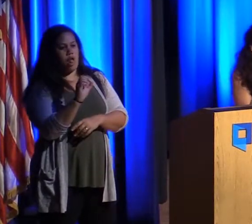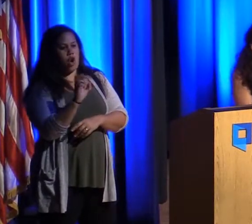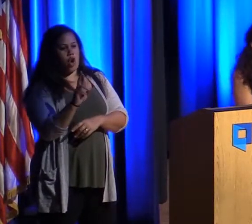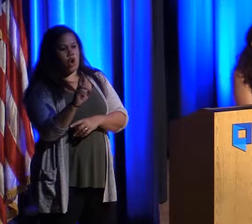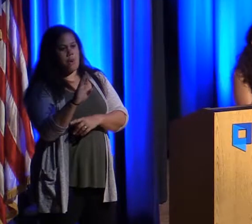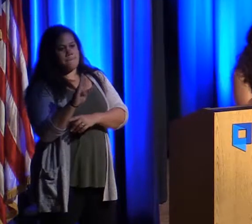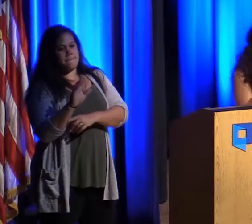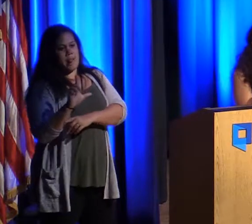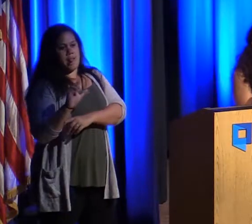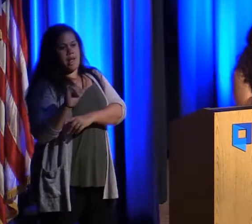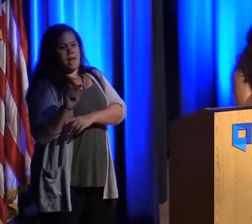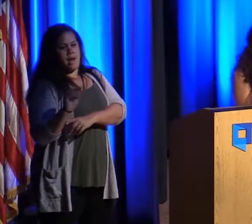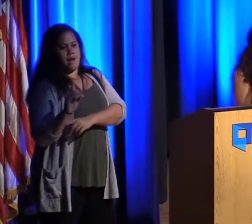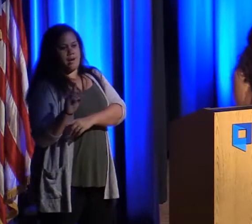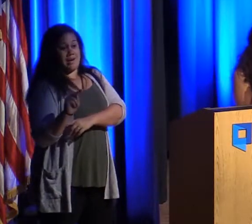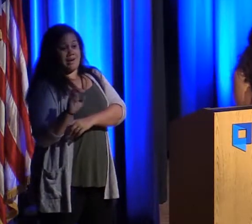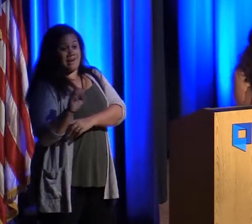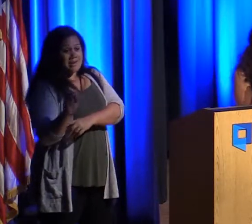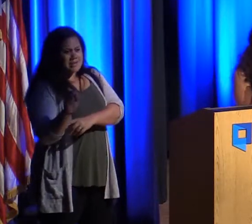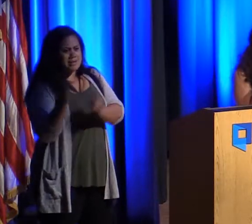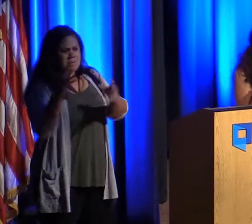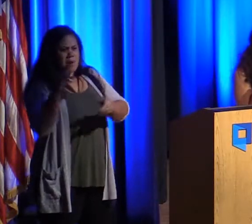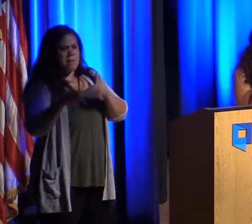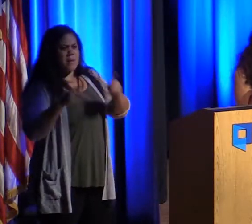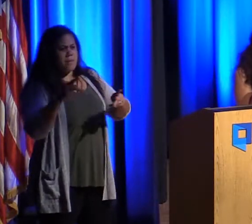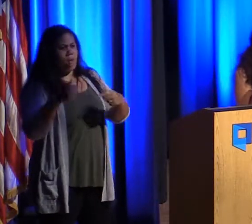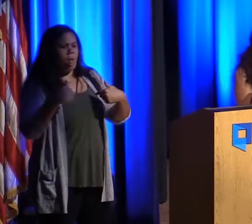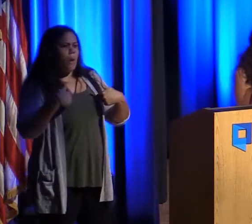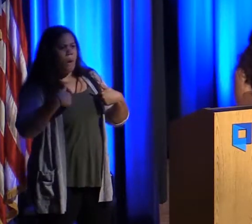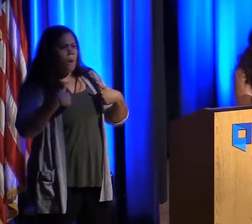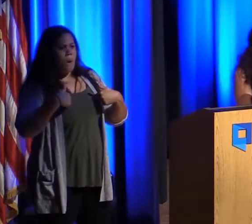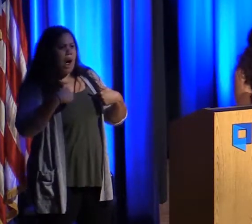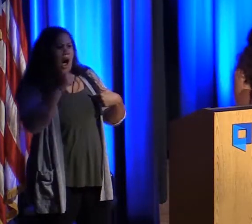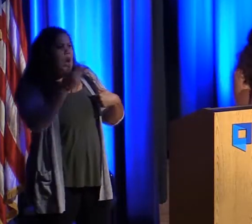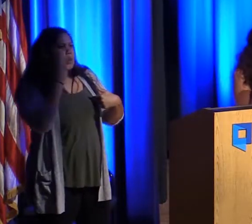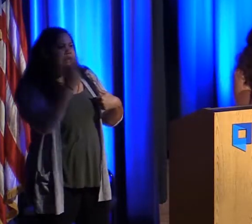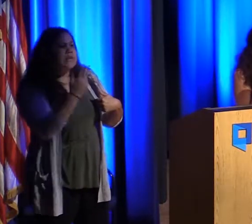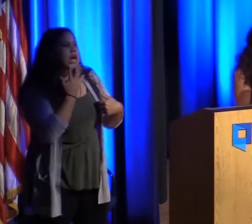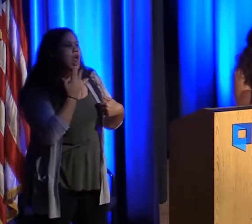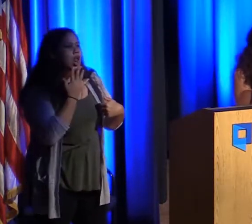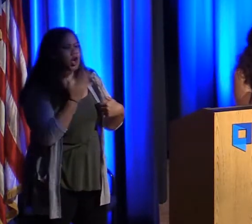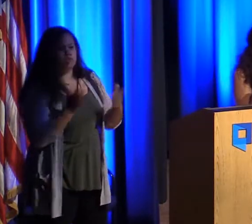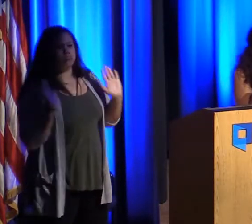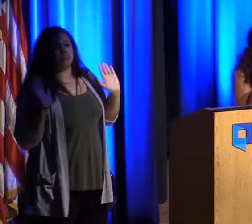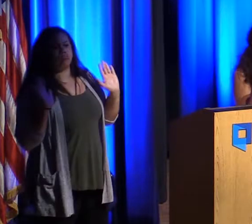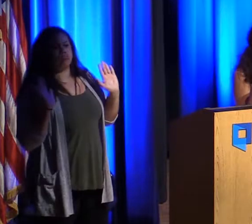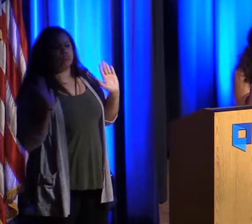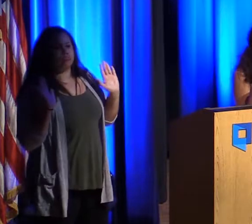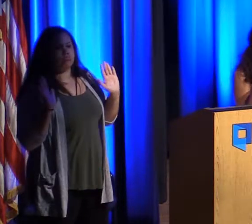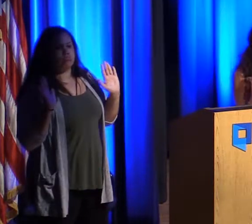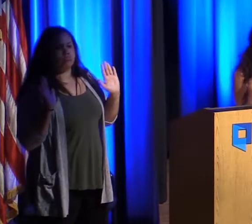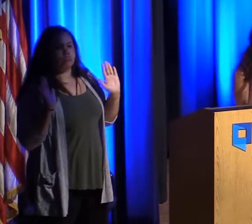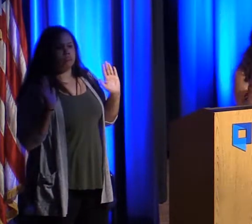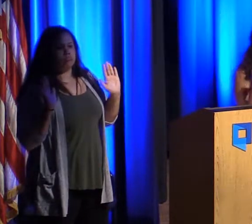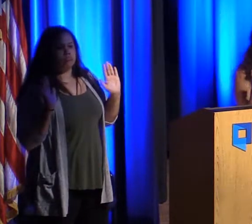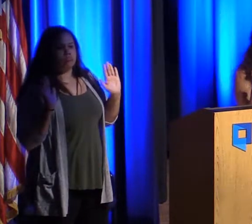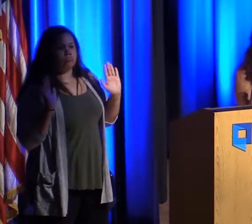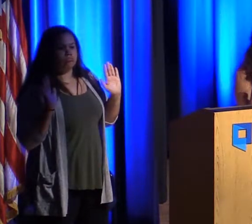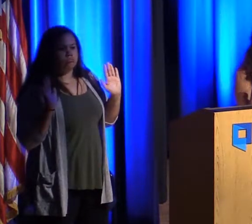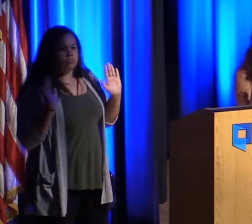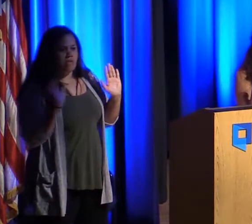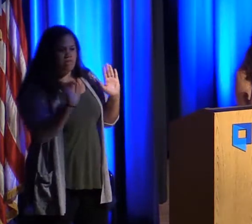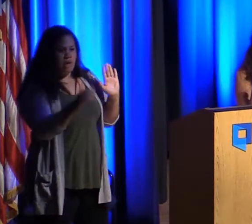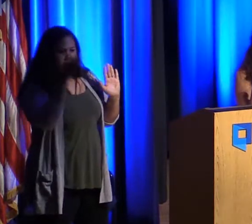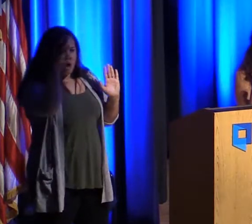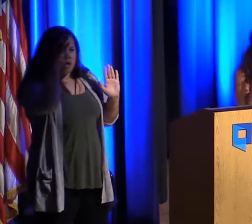a solution, that some good people make is that they want to say, well, I don't see